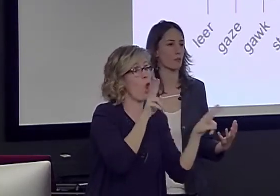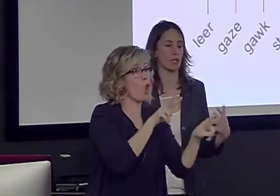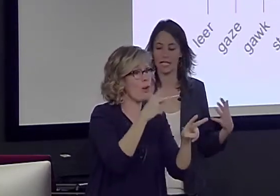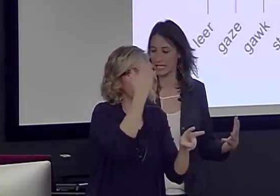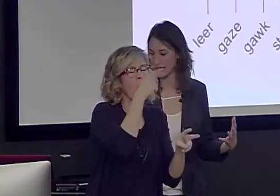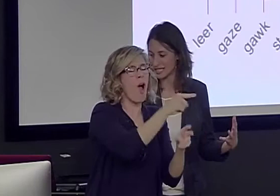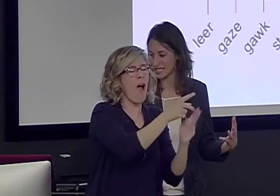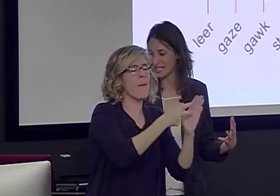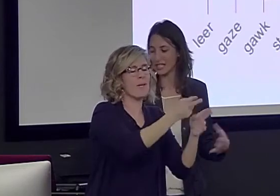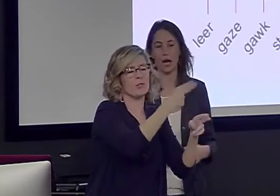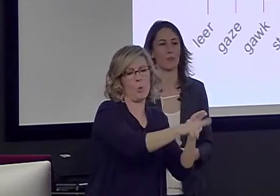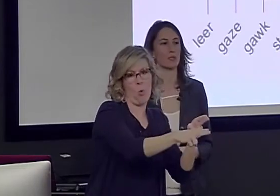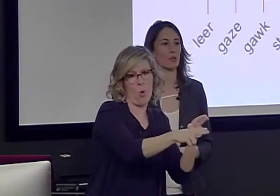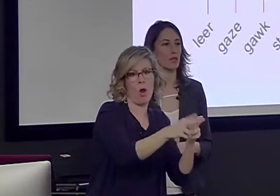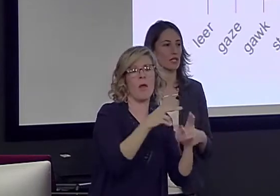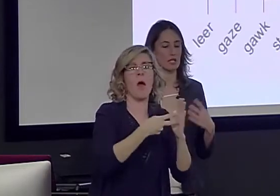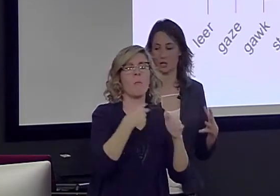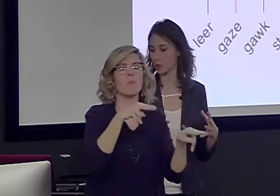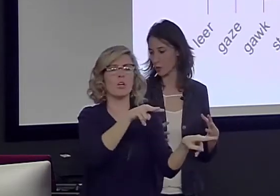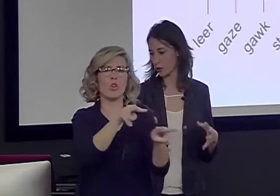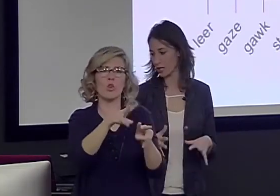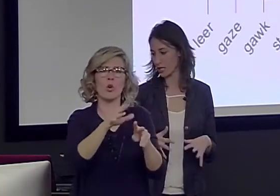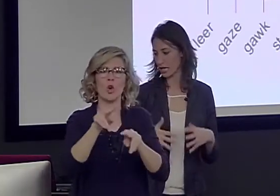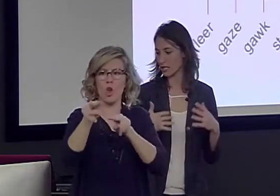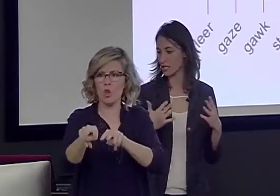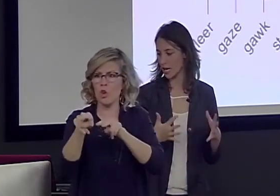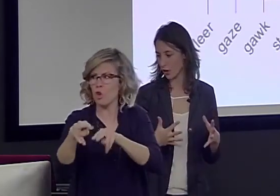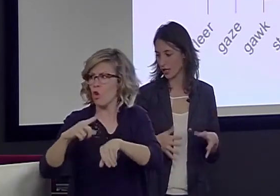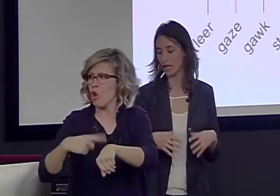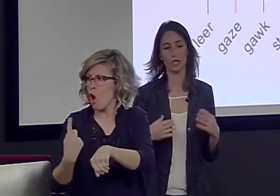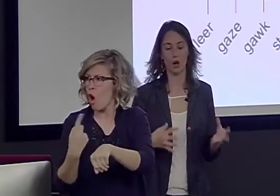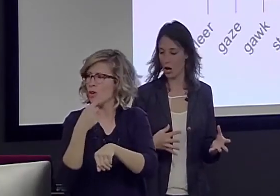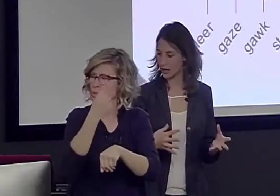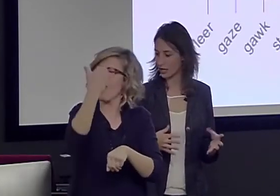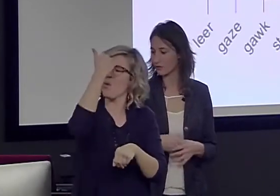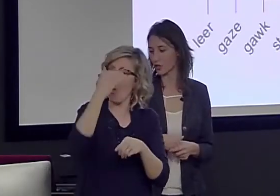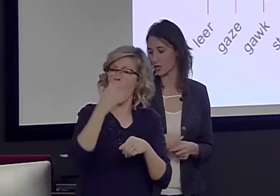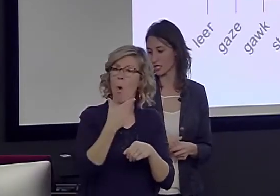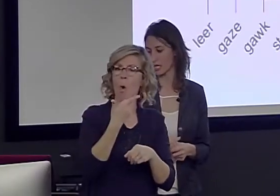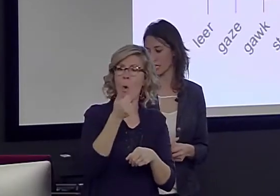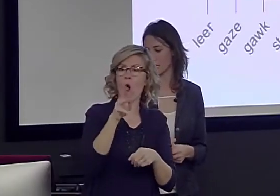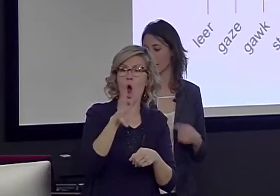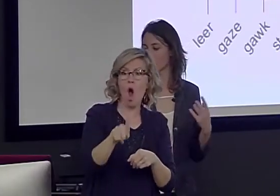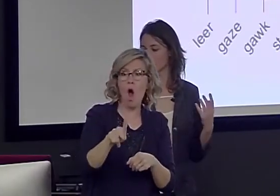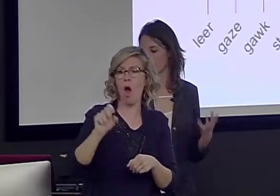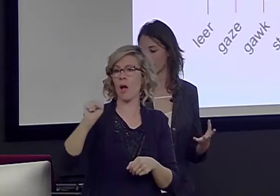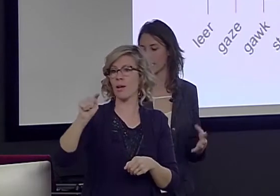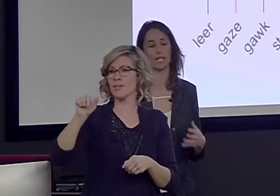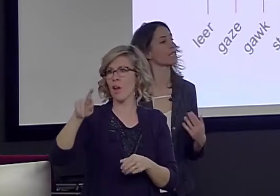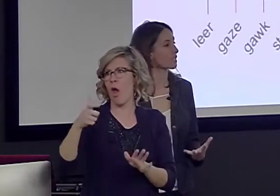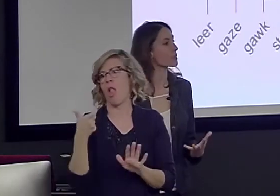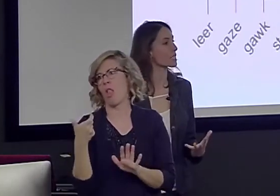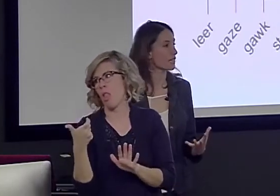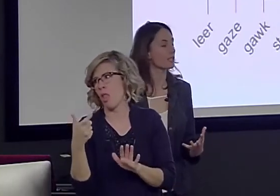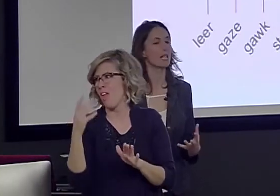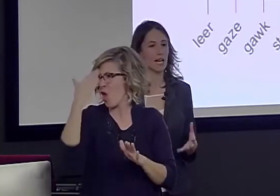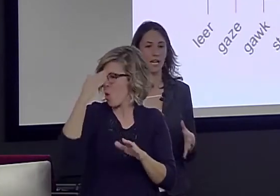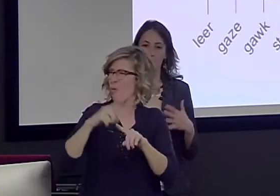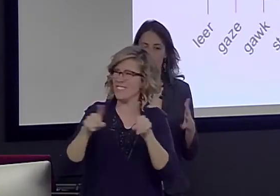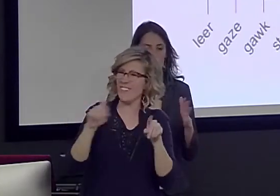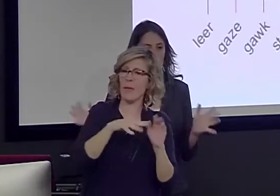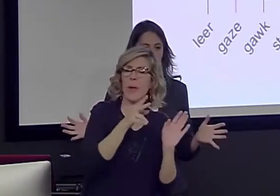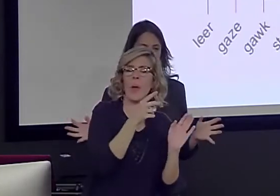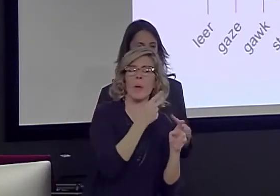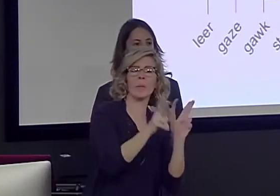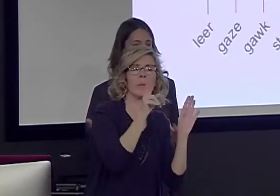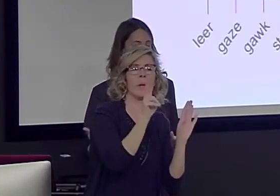are persistent. So they distinguish between things like staring and gawking versus things like glancing and glimpsing. And I